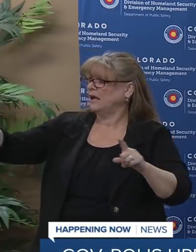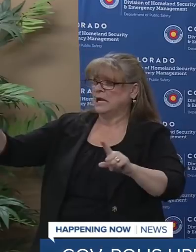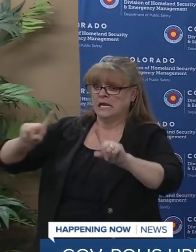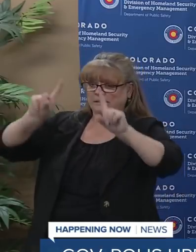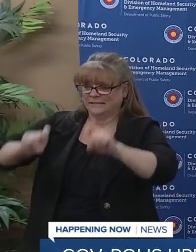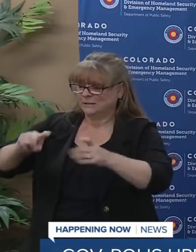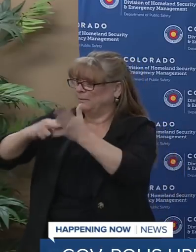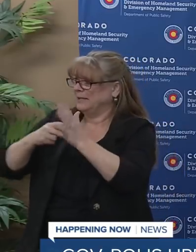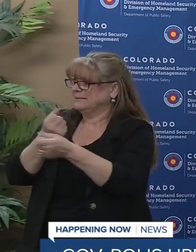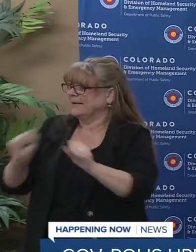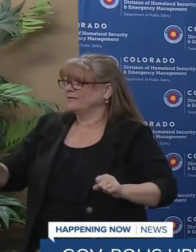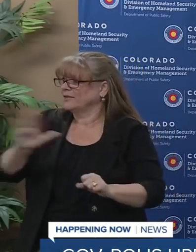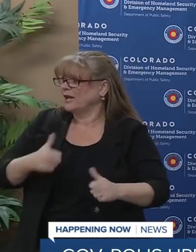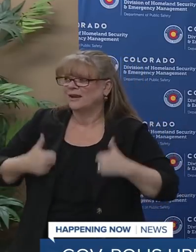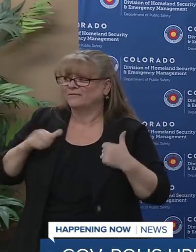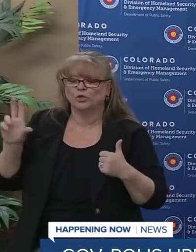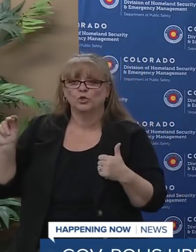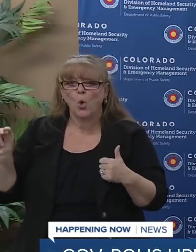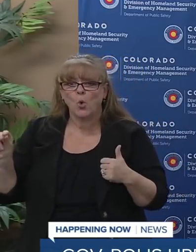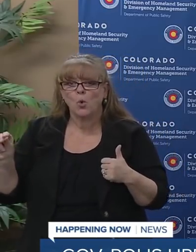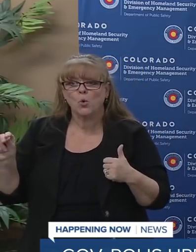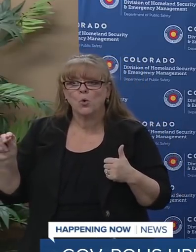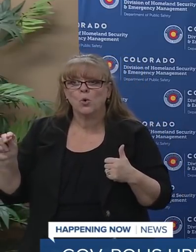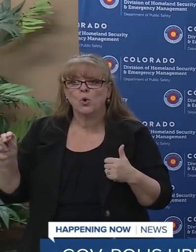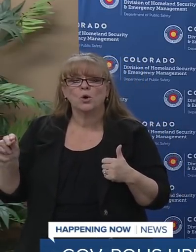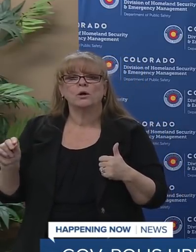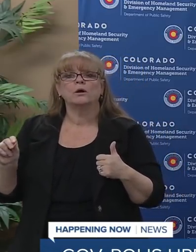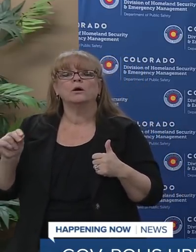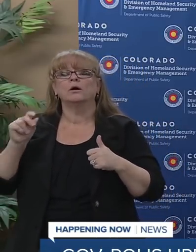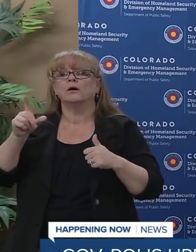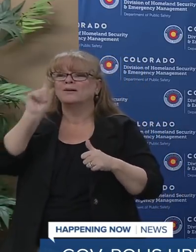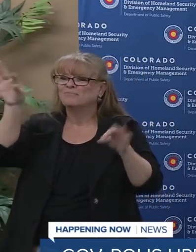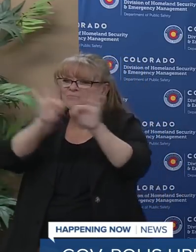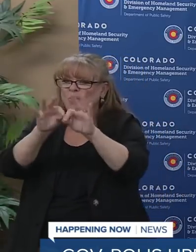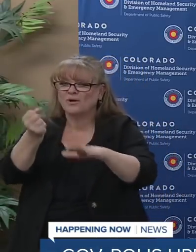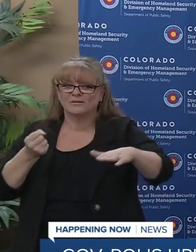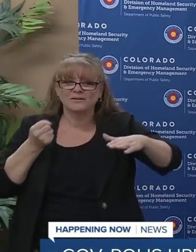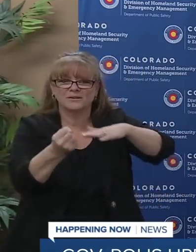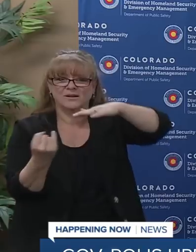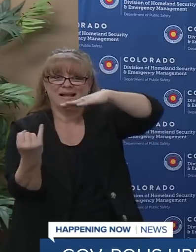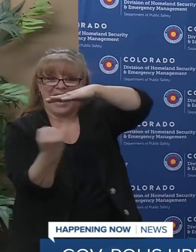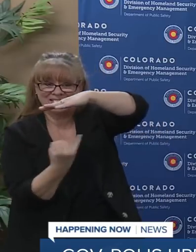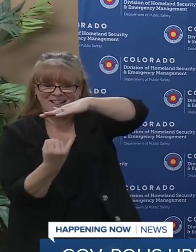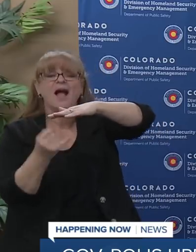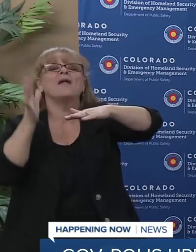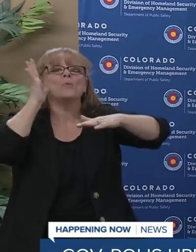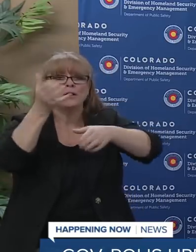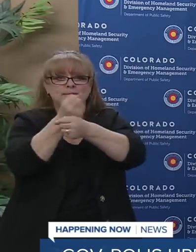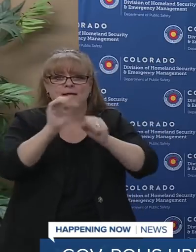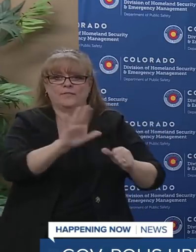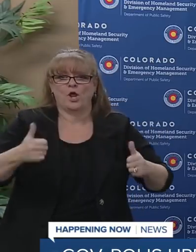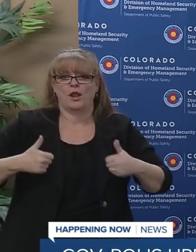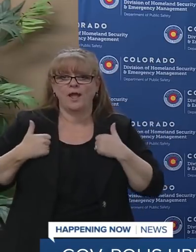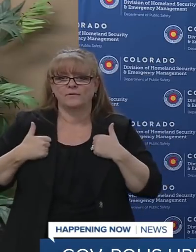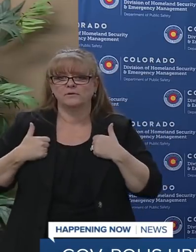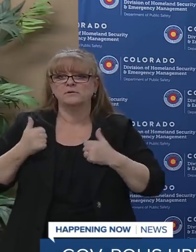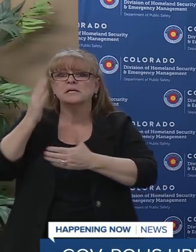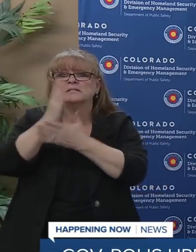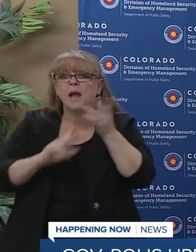And if he was tested or others were tested, some would test negative, even though they might just be developing the virus